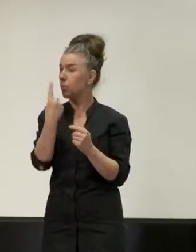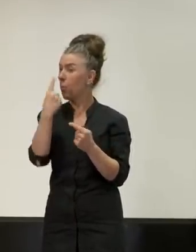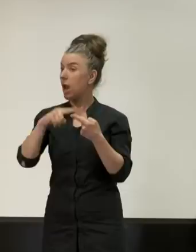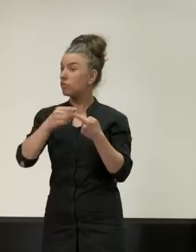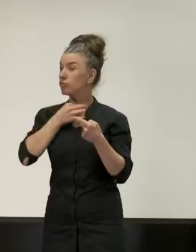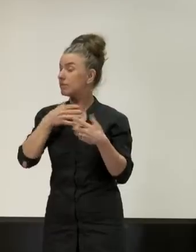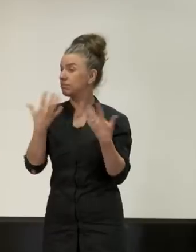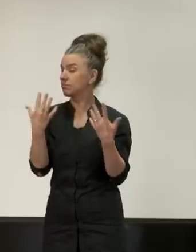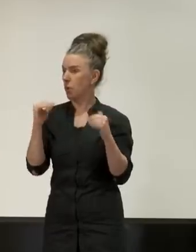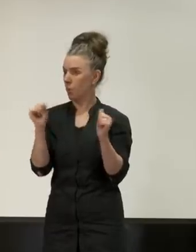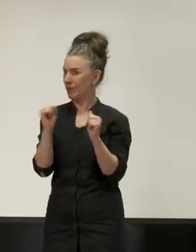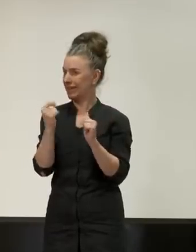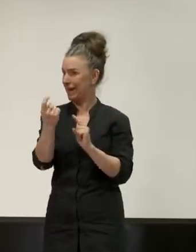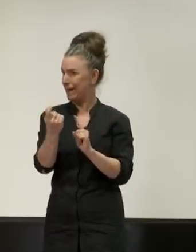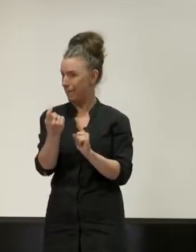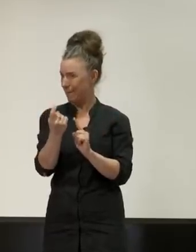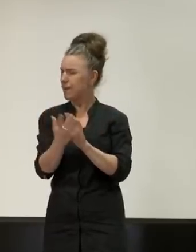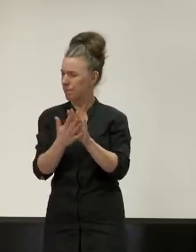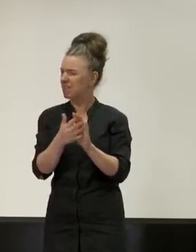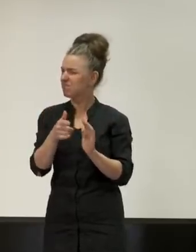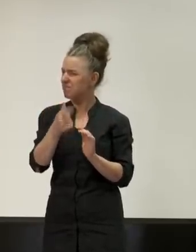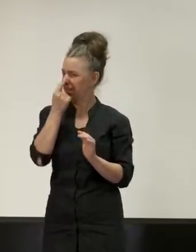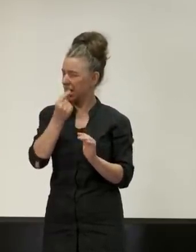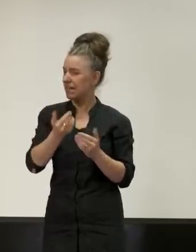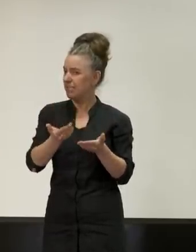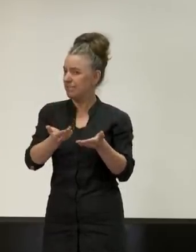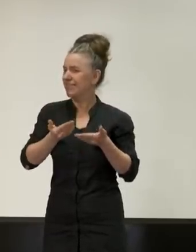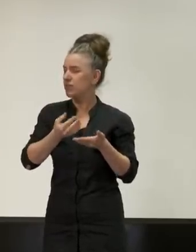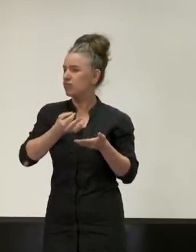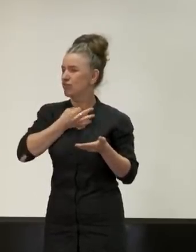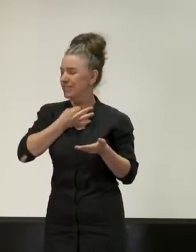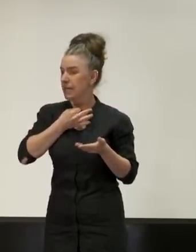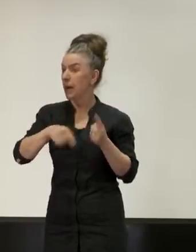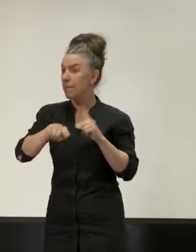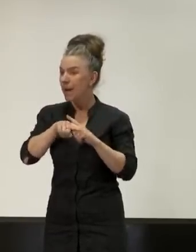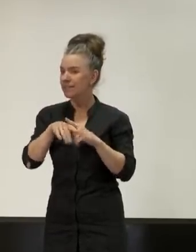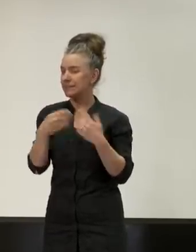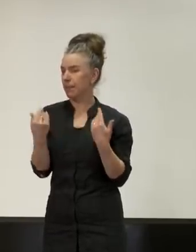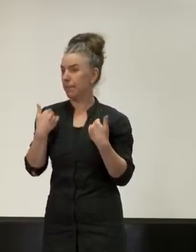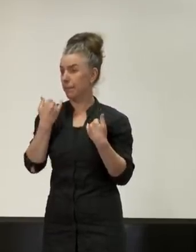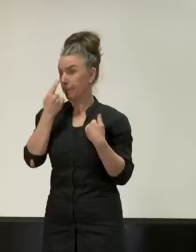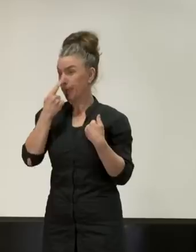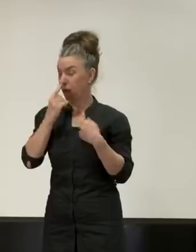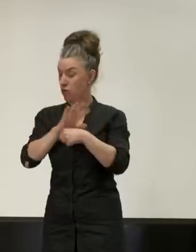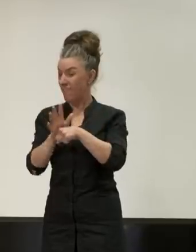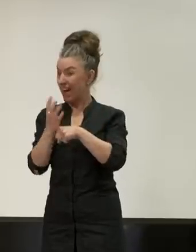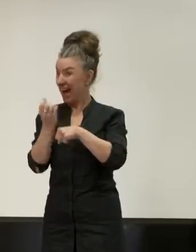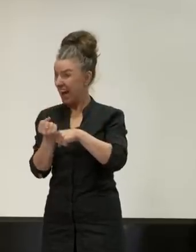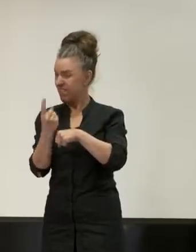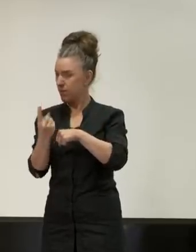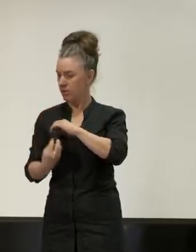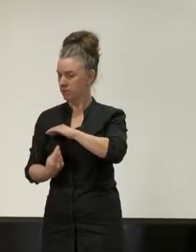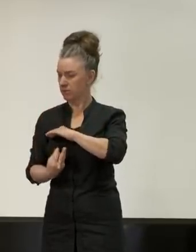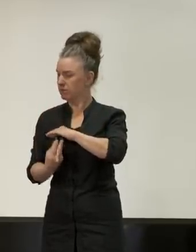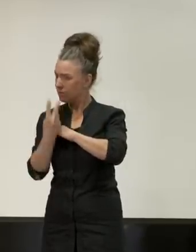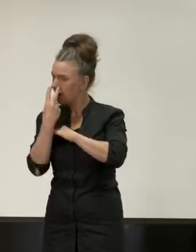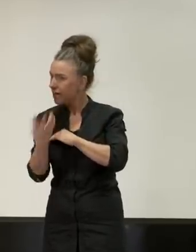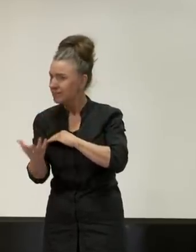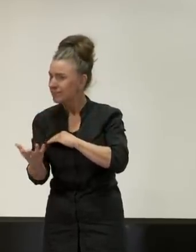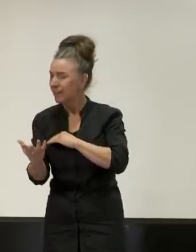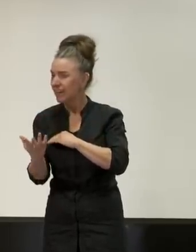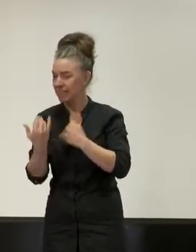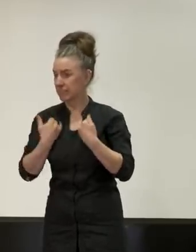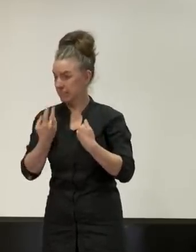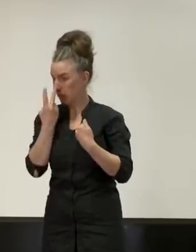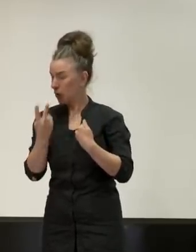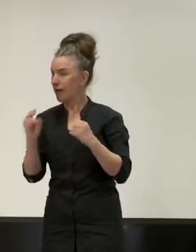does present risk, and asymptomatic transmission. That's why we are working to move cautiously, but with confidence.